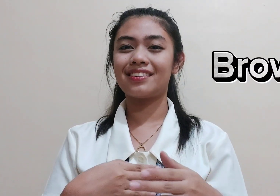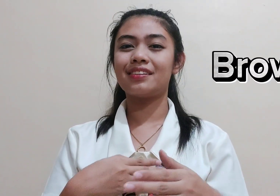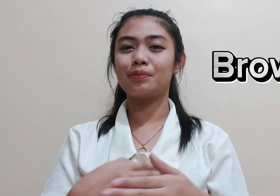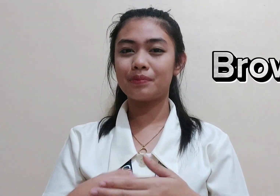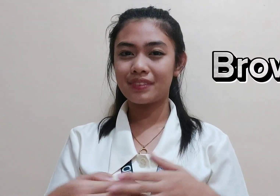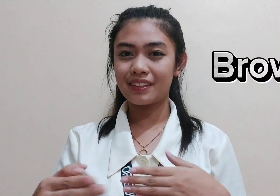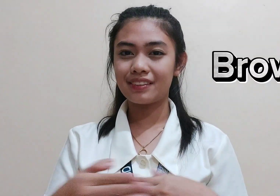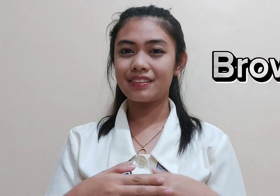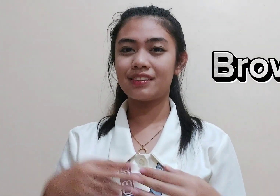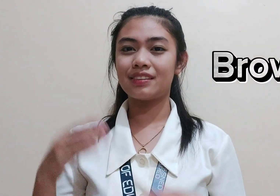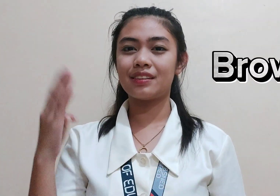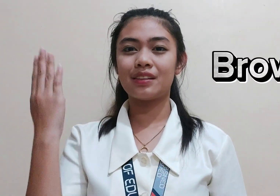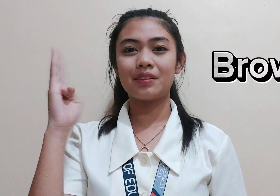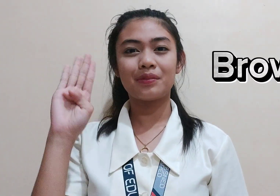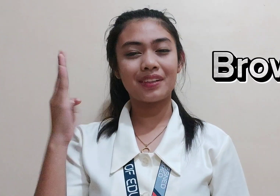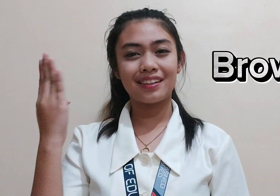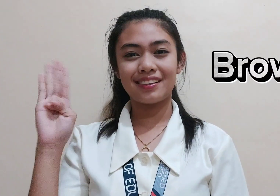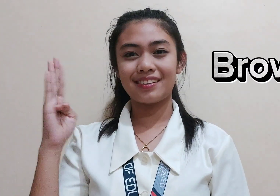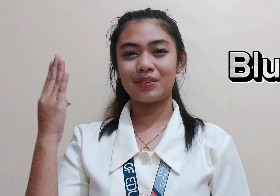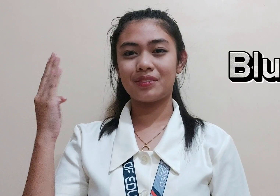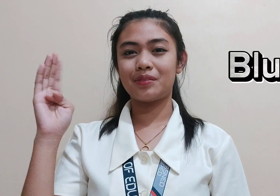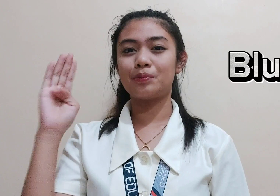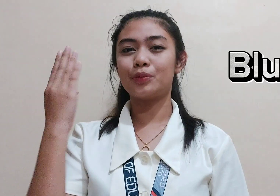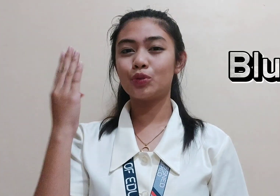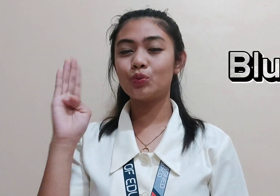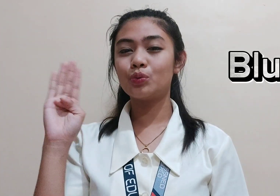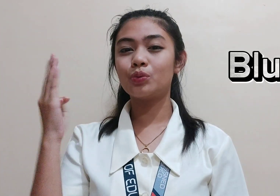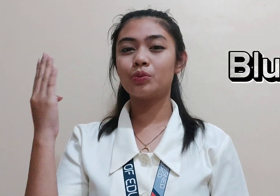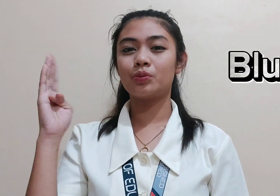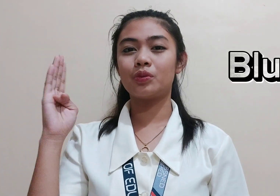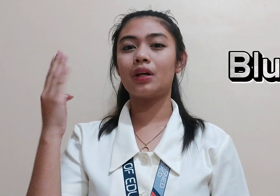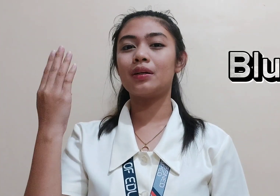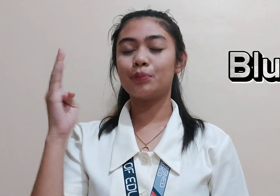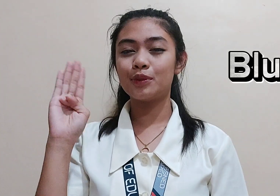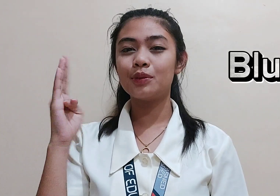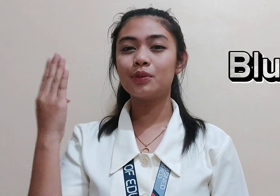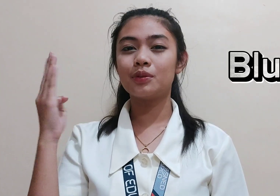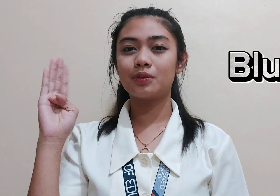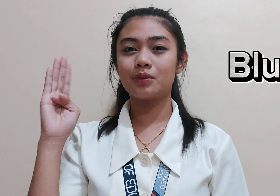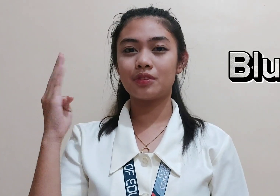Brown, brown. Blue, blue.